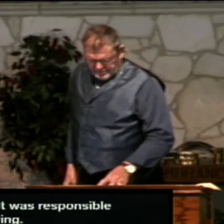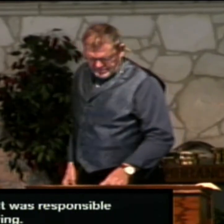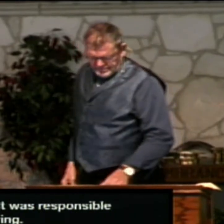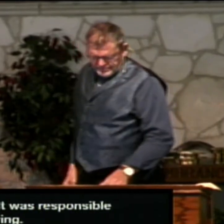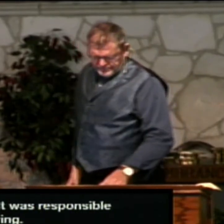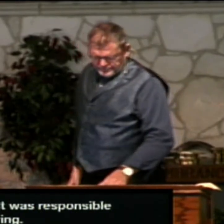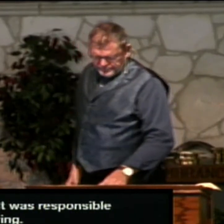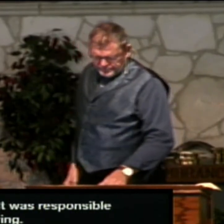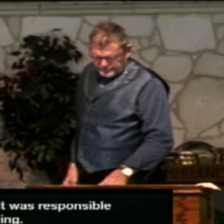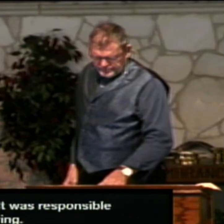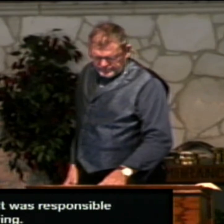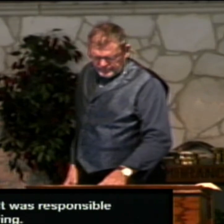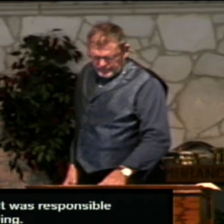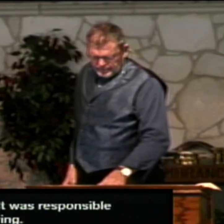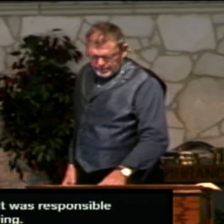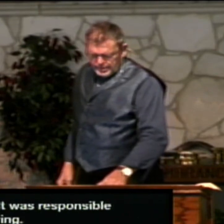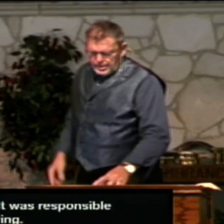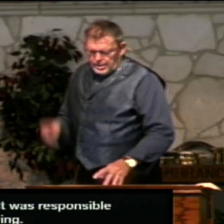give.